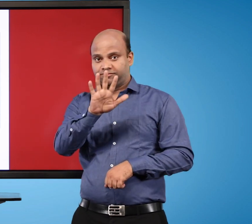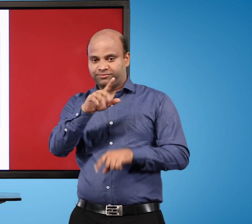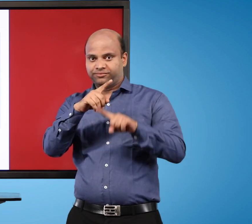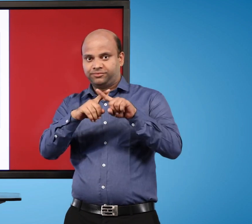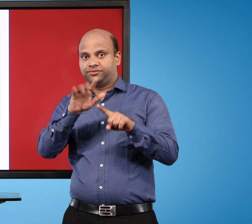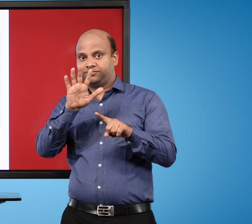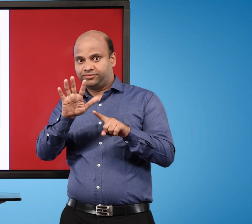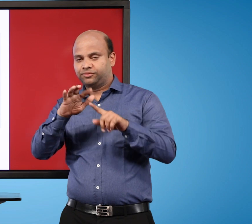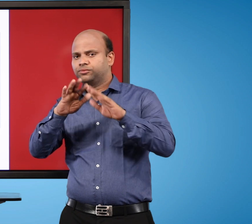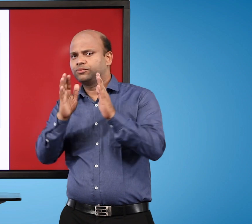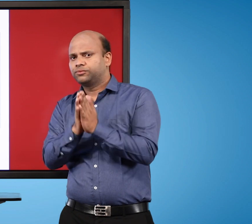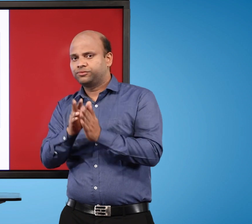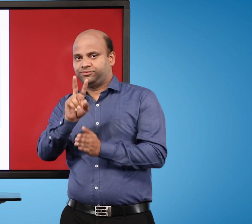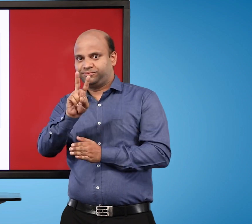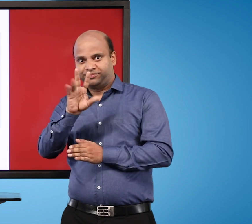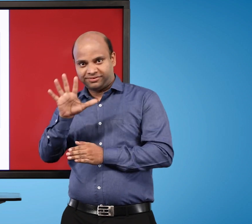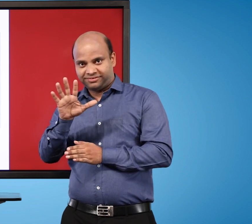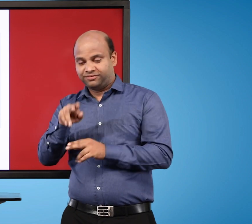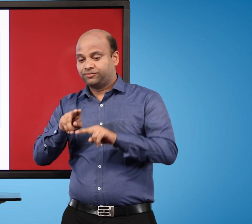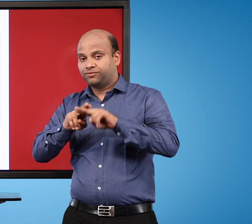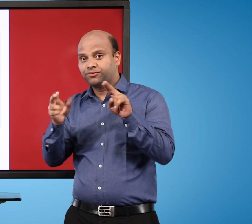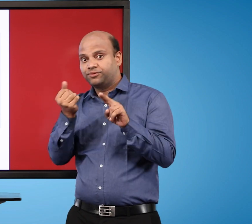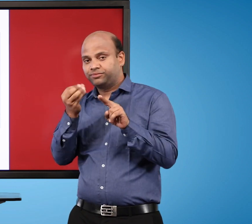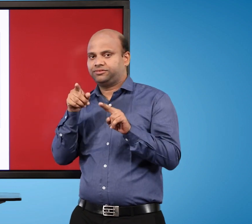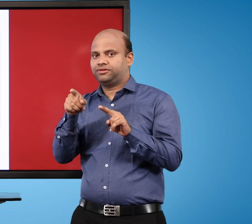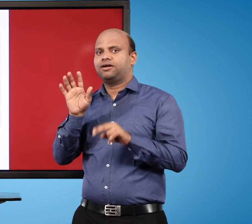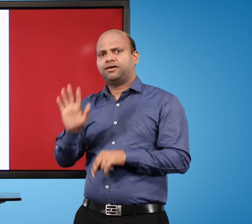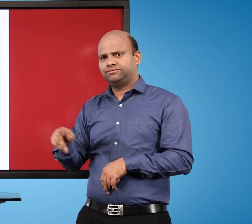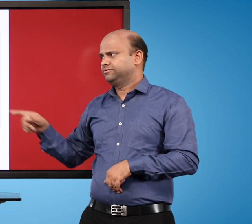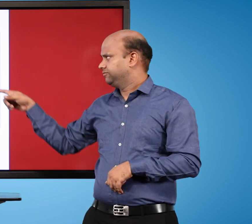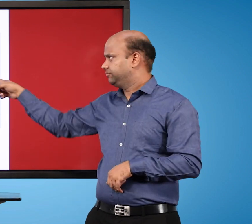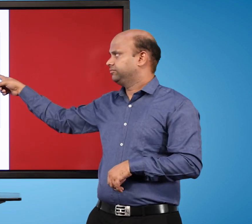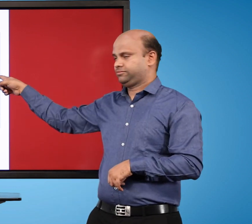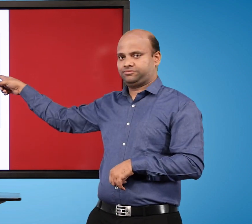5 multiplied by 5 is equal to 25, a whole number.